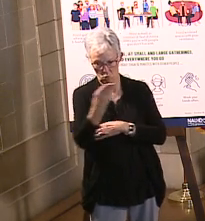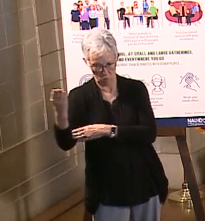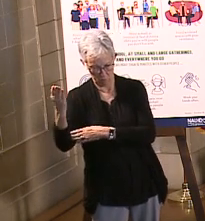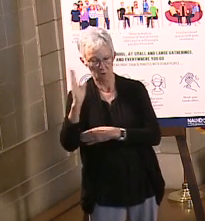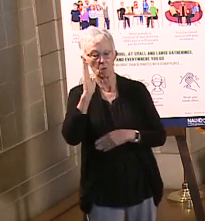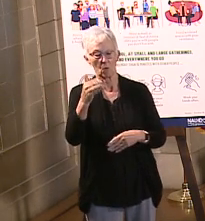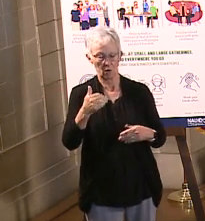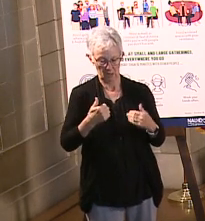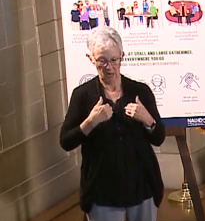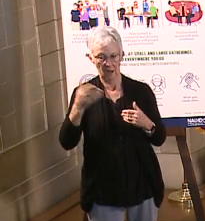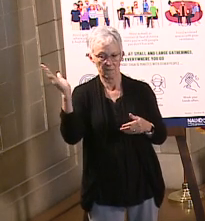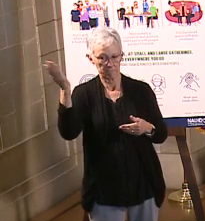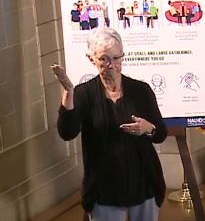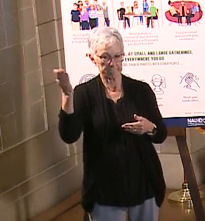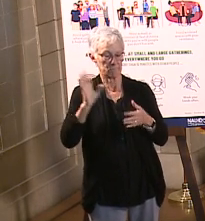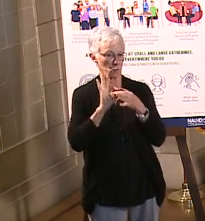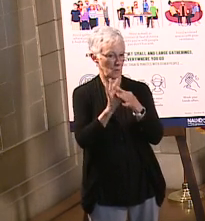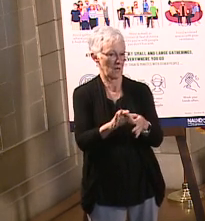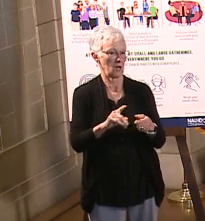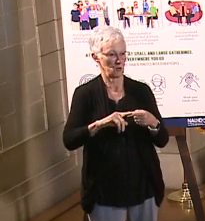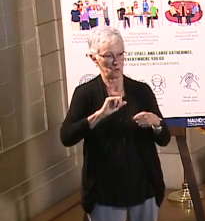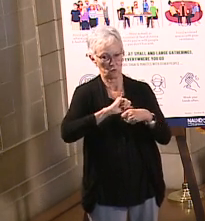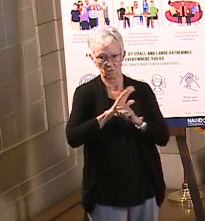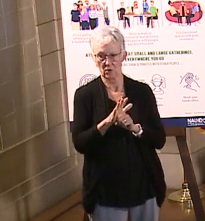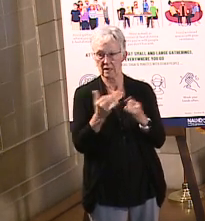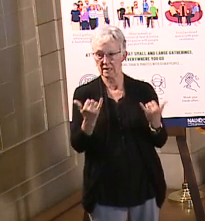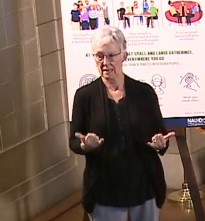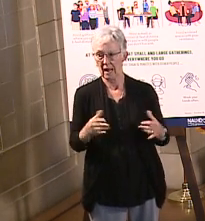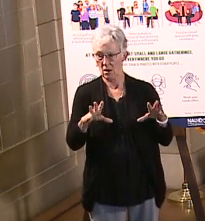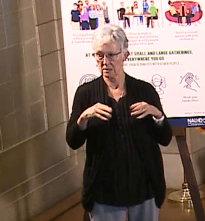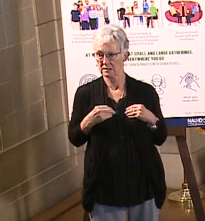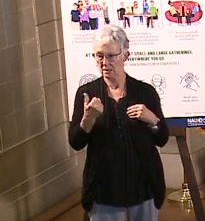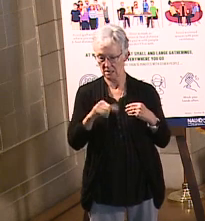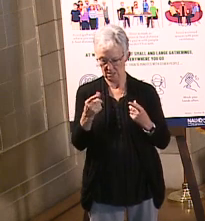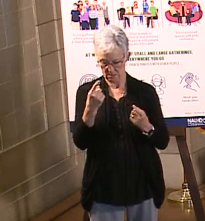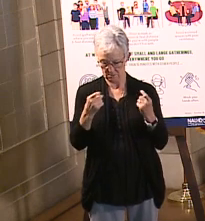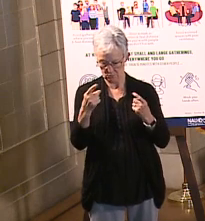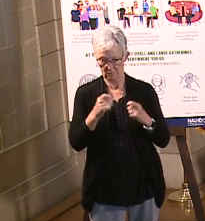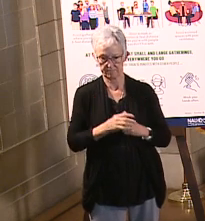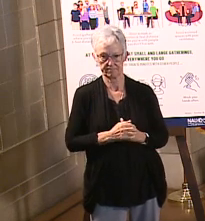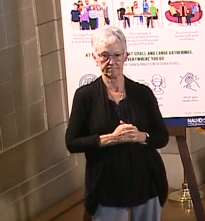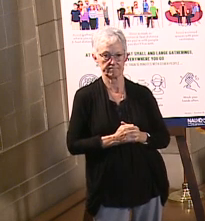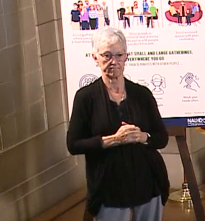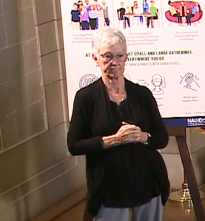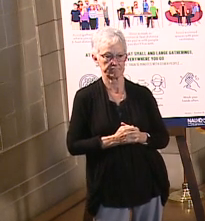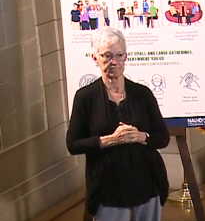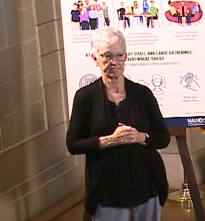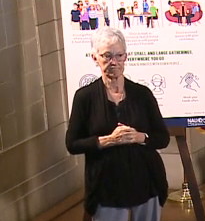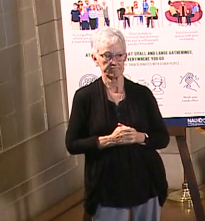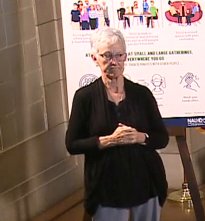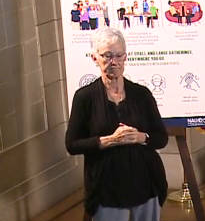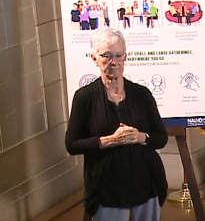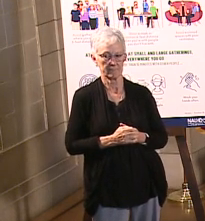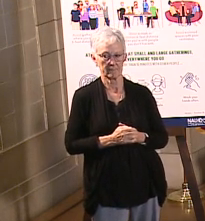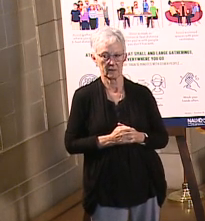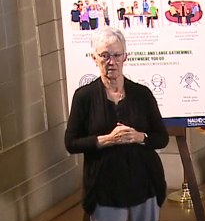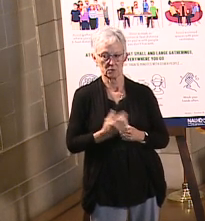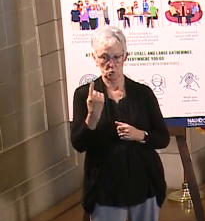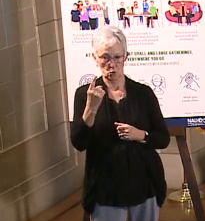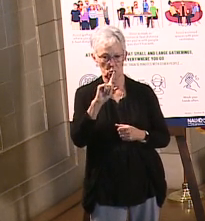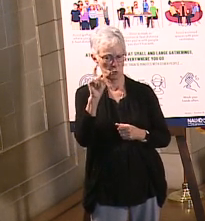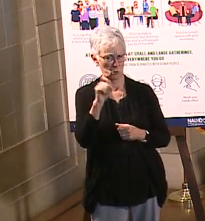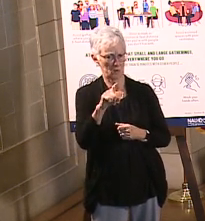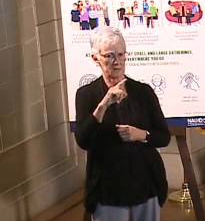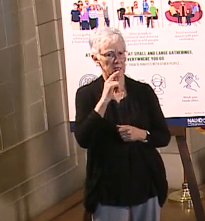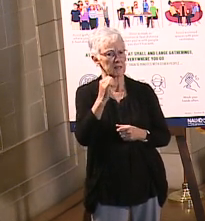for December 7th on that. Questions? The daily online reporting of Nebraska cases has been delayed quite a